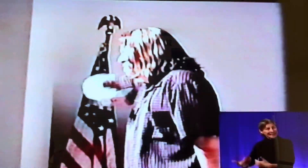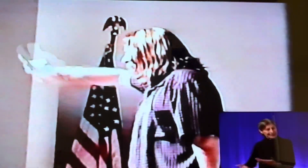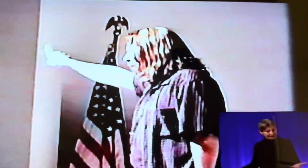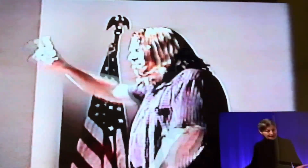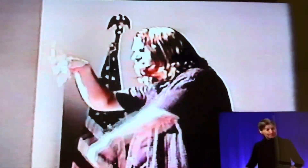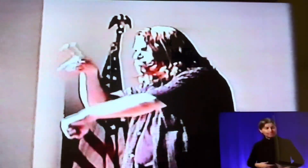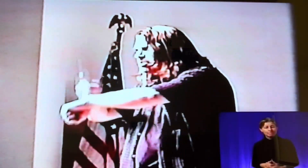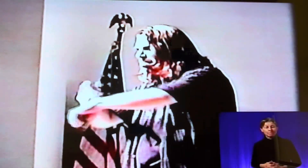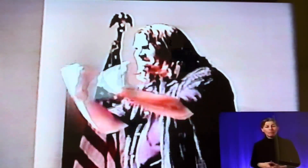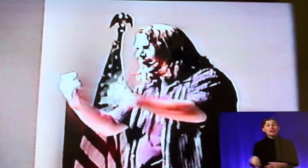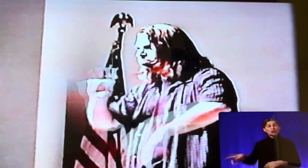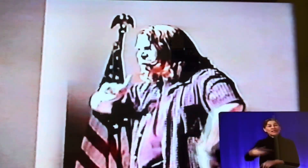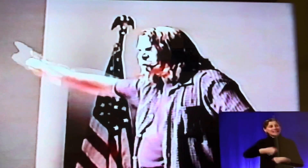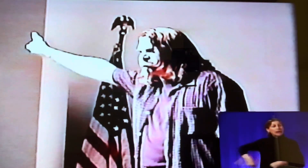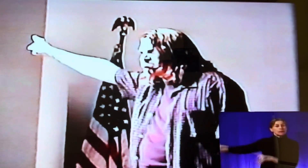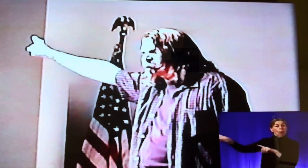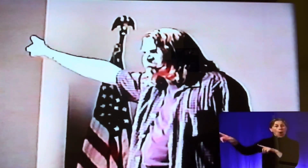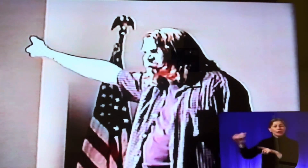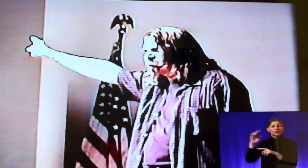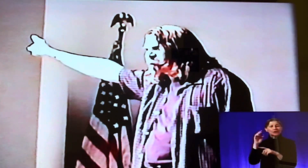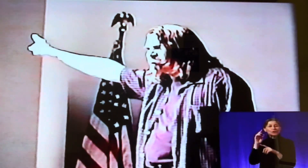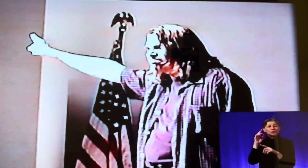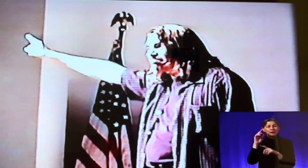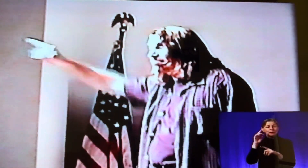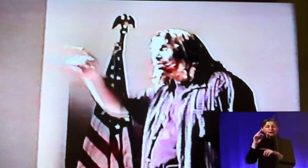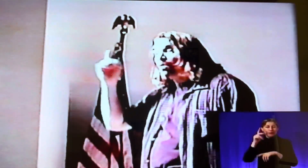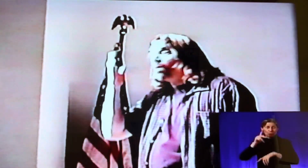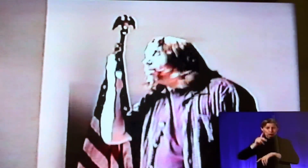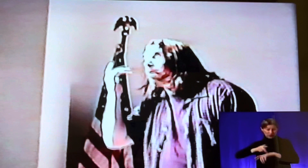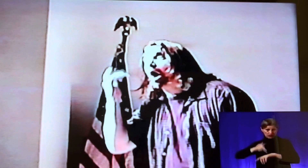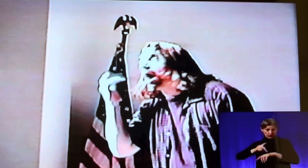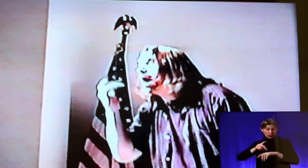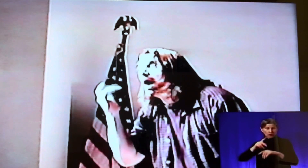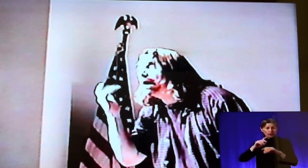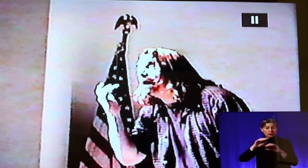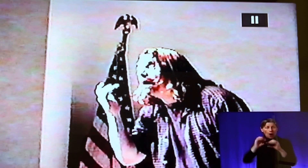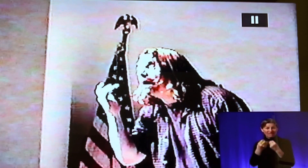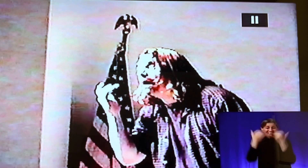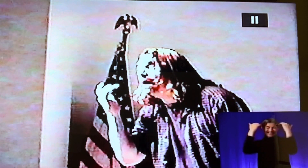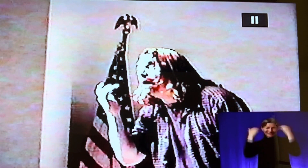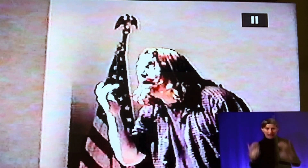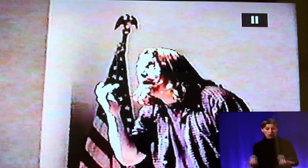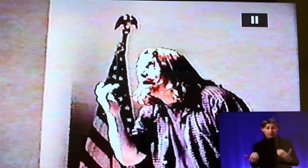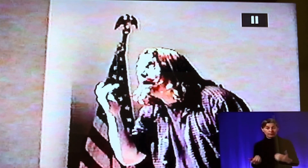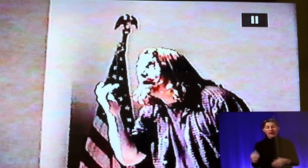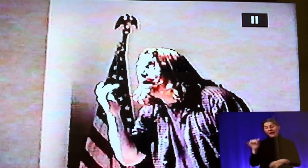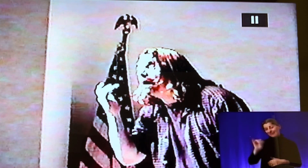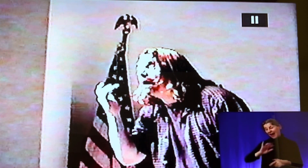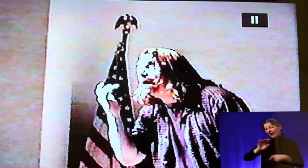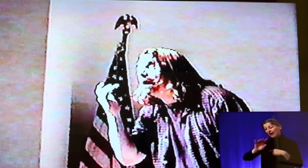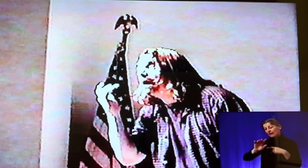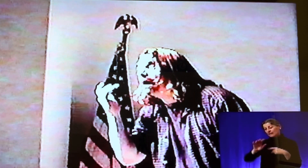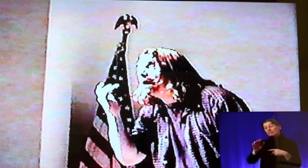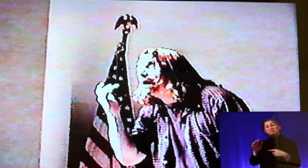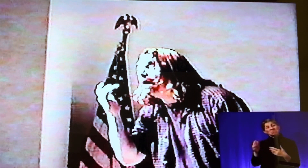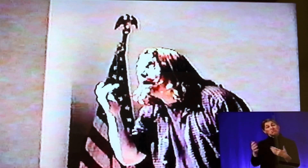She sends them all to the principal's office now. Now that's kind of the end of the story. When